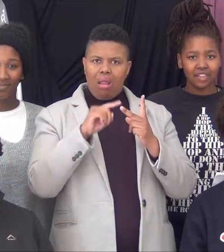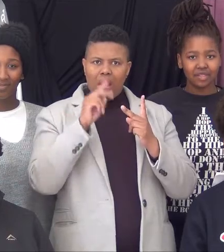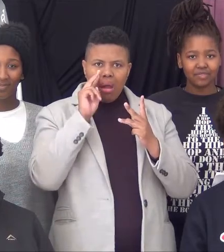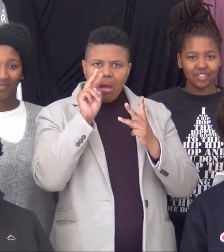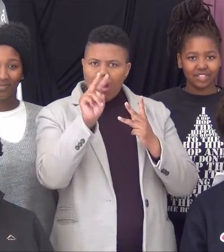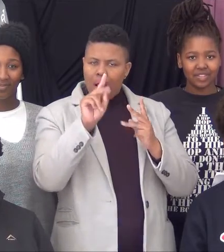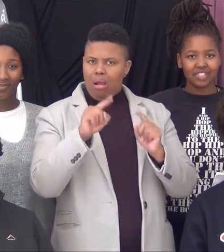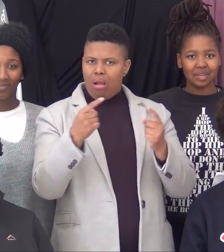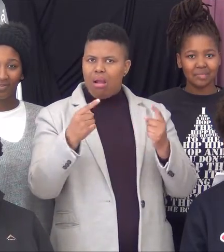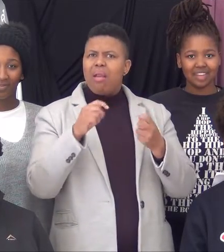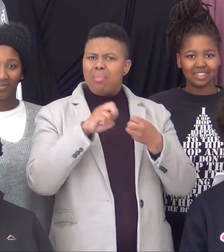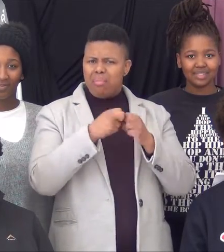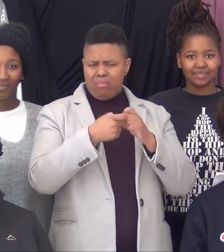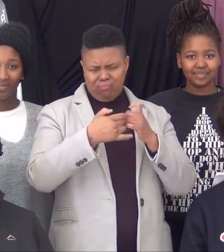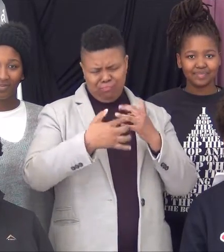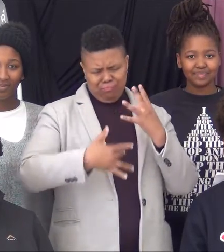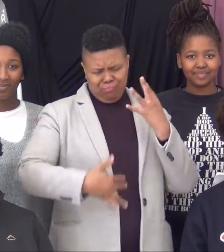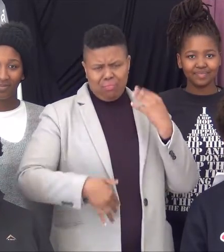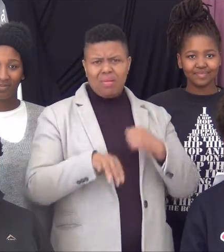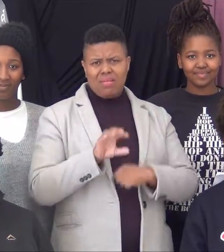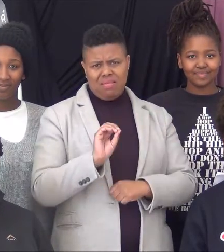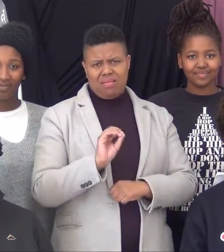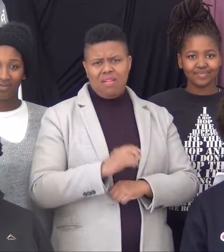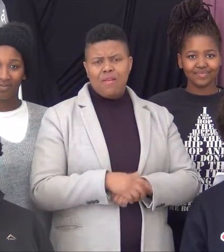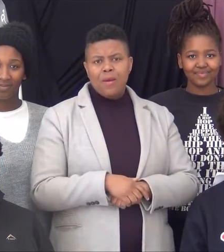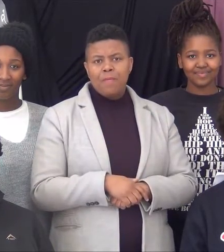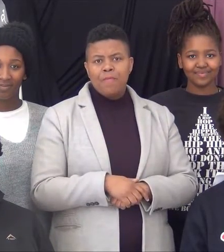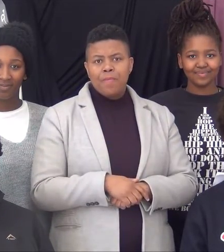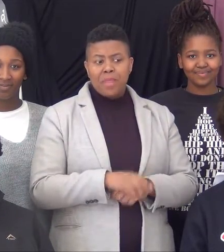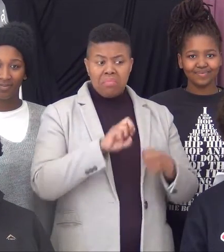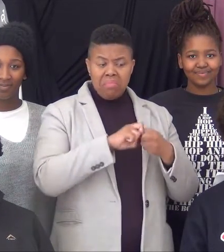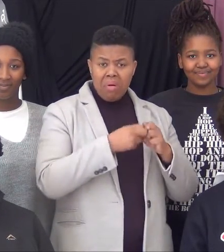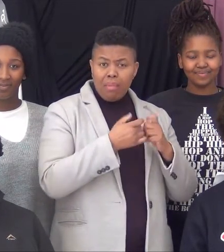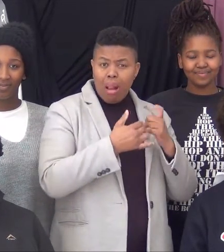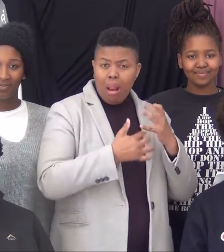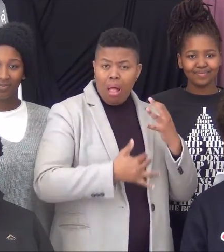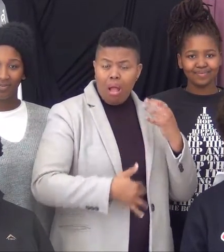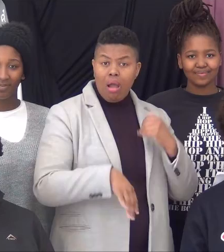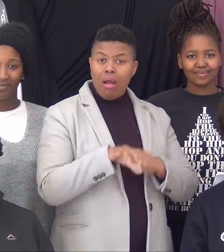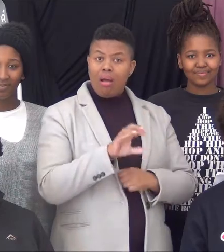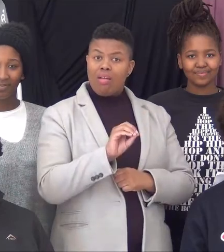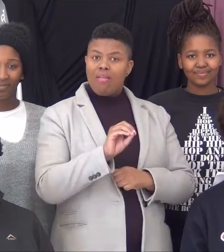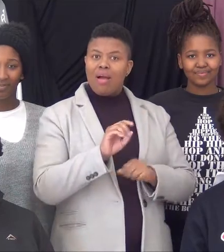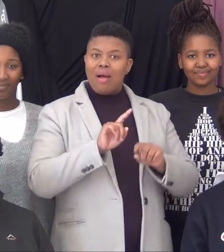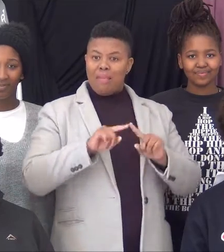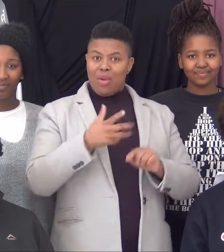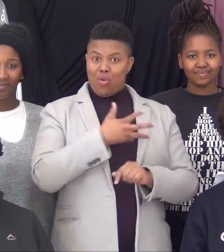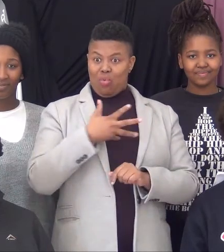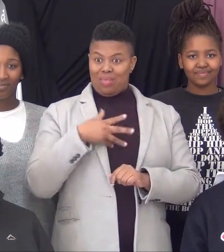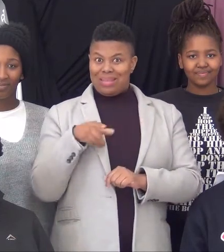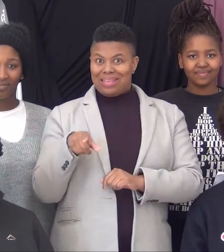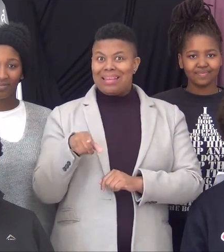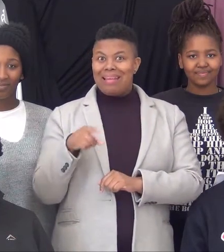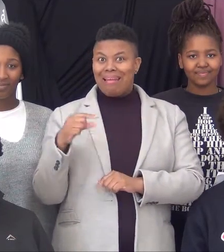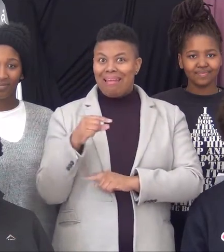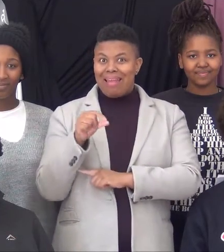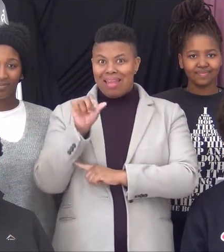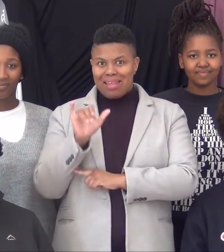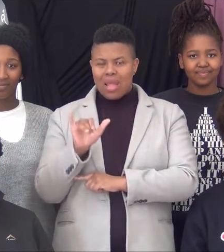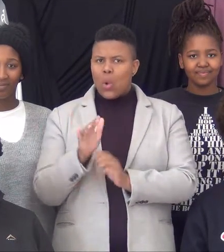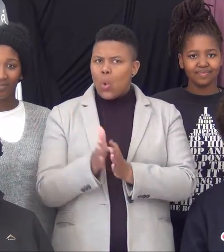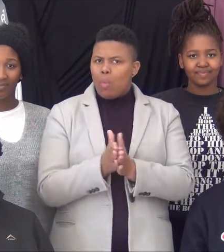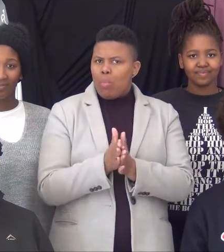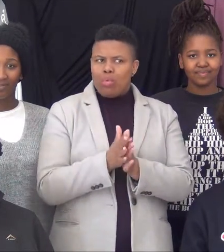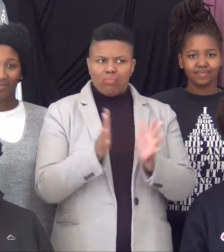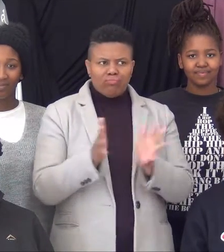other physical setbacks. Notwithstanding her injuries, Gaynor today is a successful motivational speaker